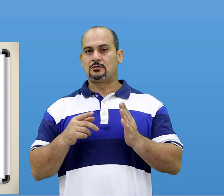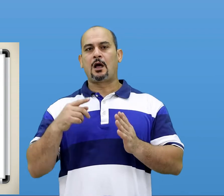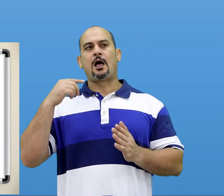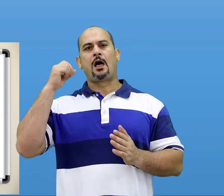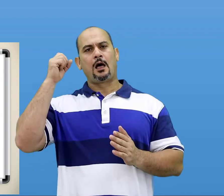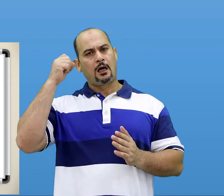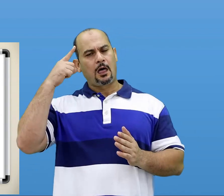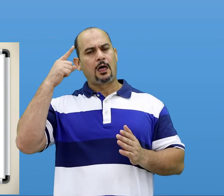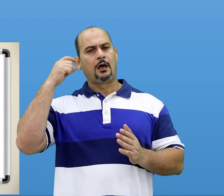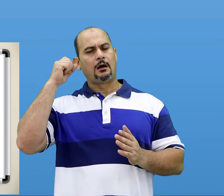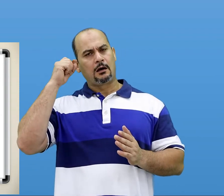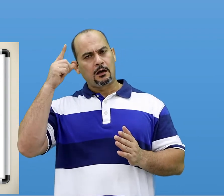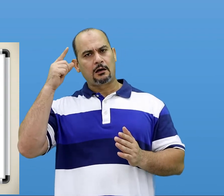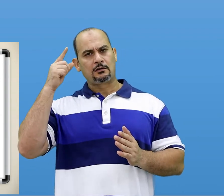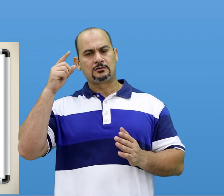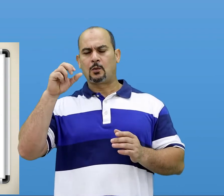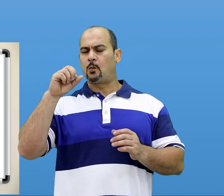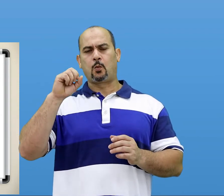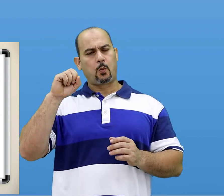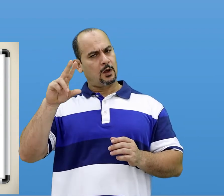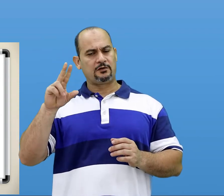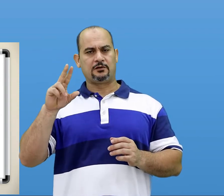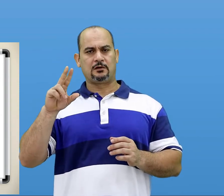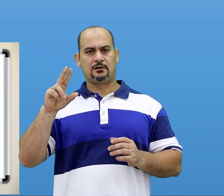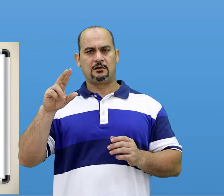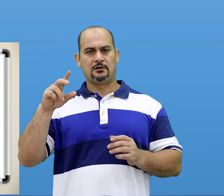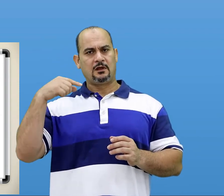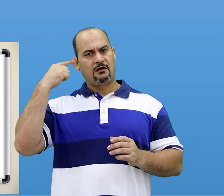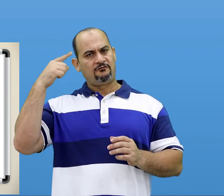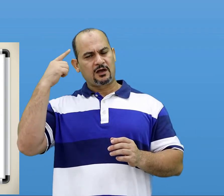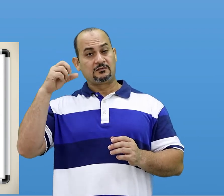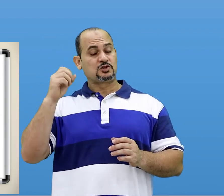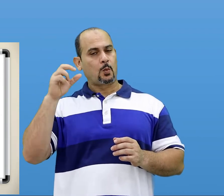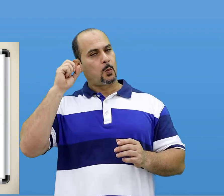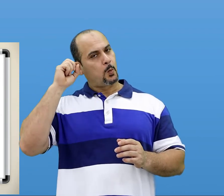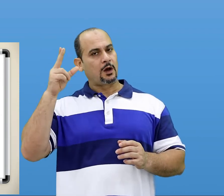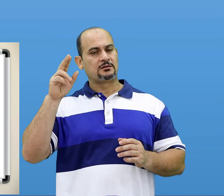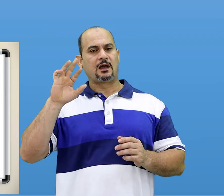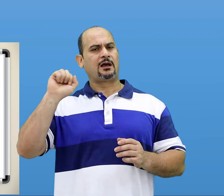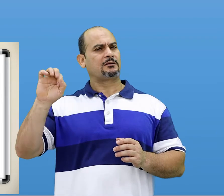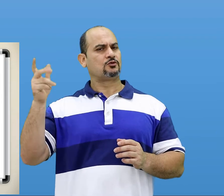image that is clear and moving in the mind of the reader.